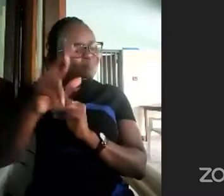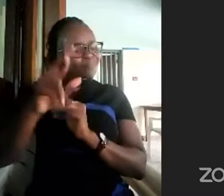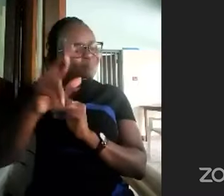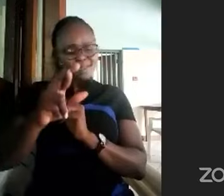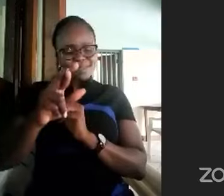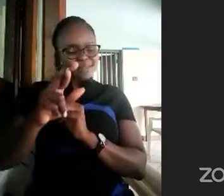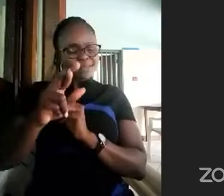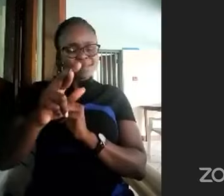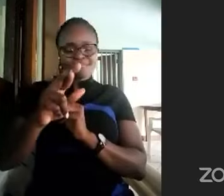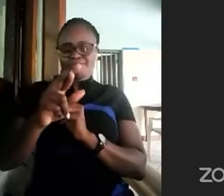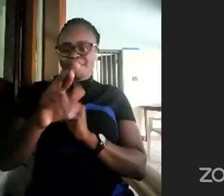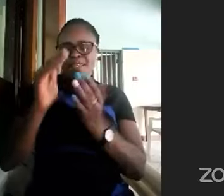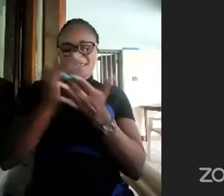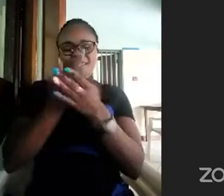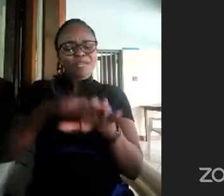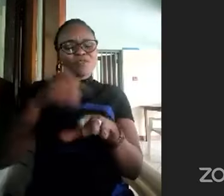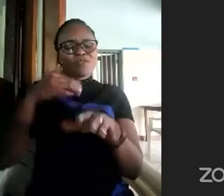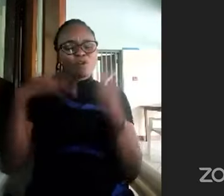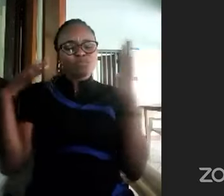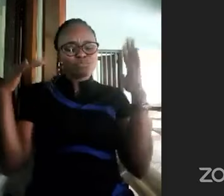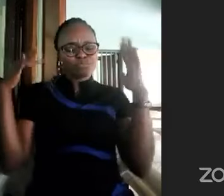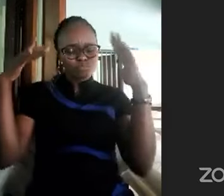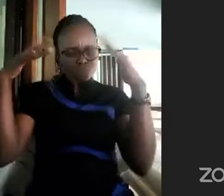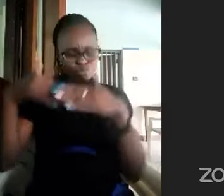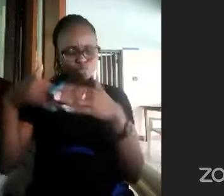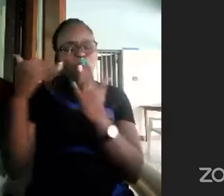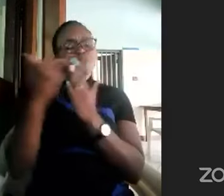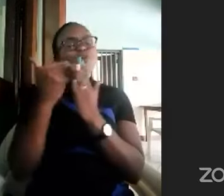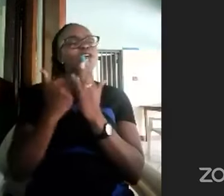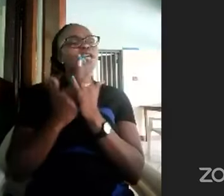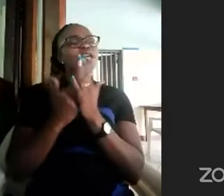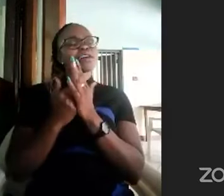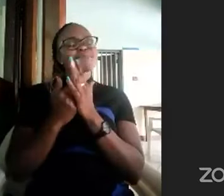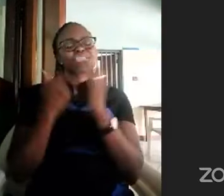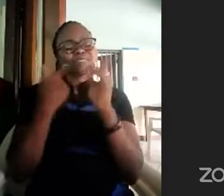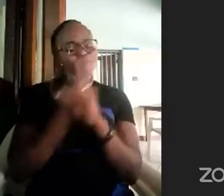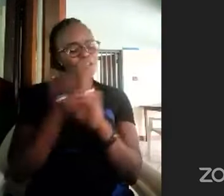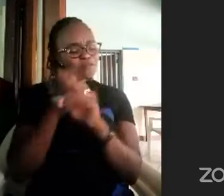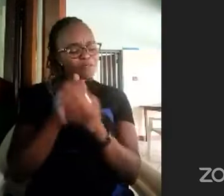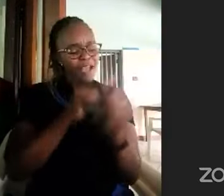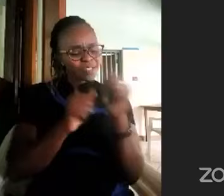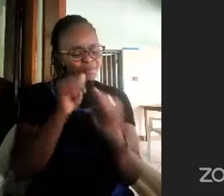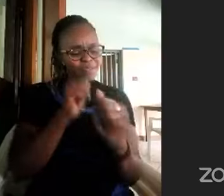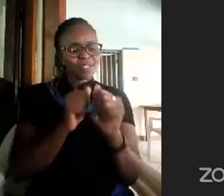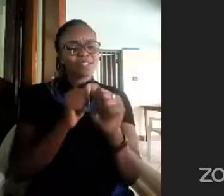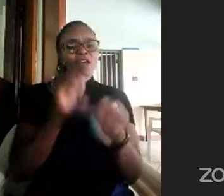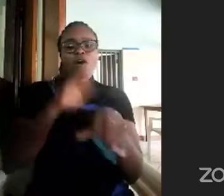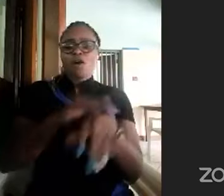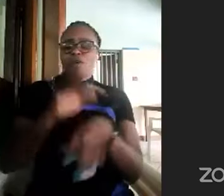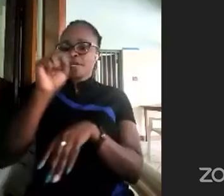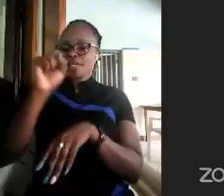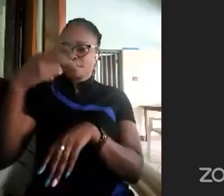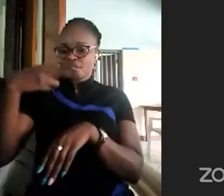not at all, inclusion of the interests of persons with disabilities. So if such things can be looked into